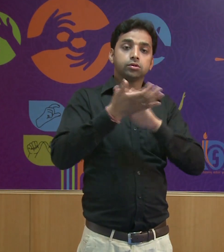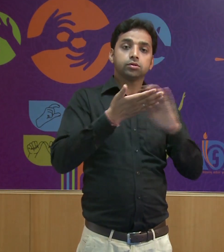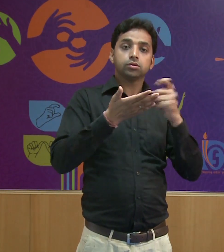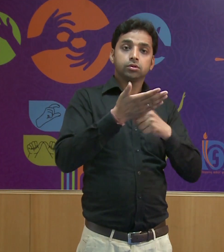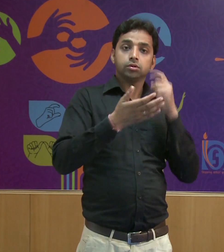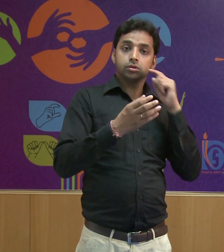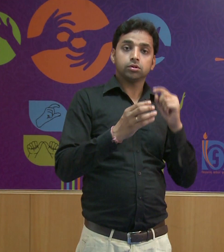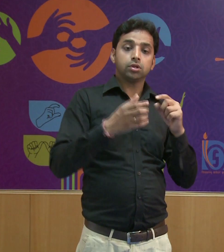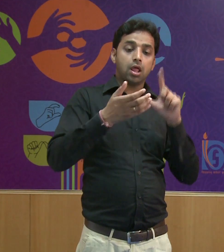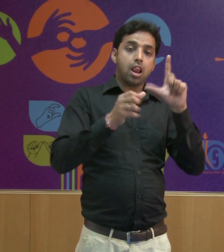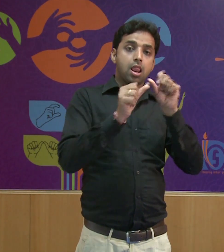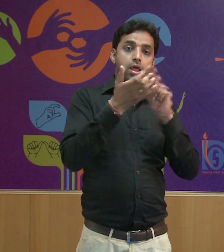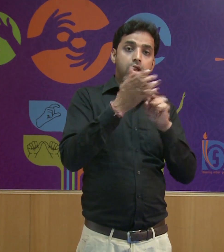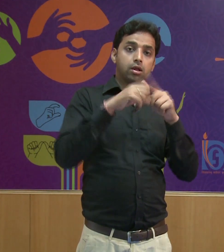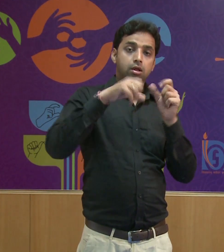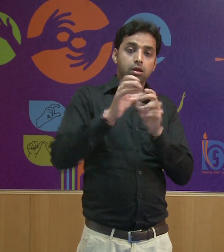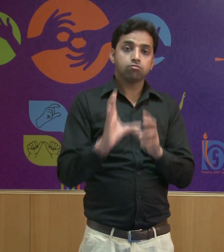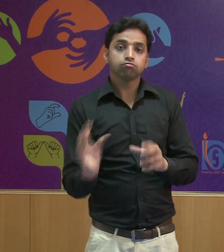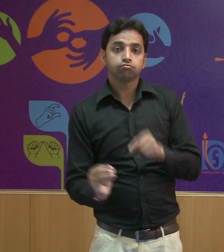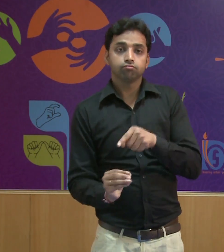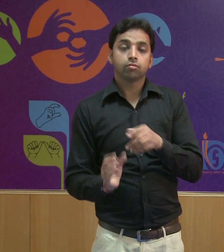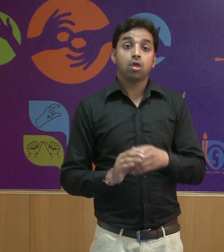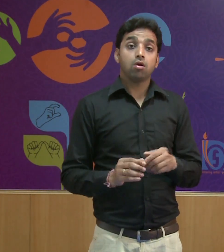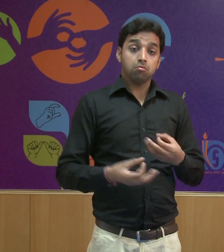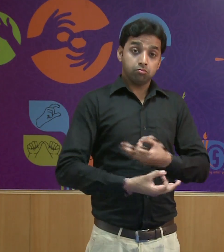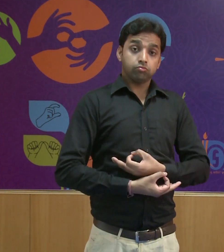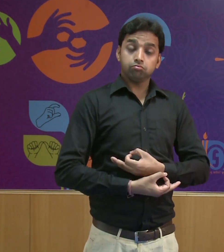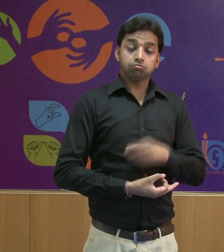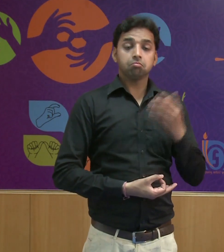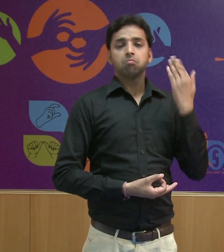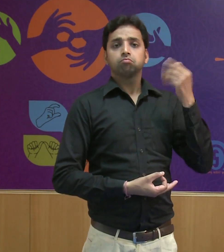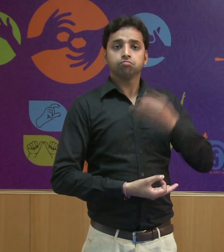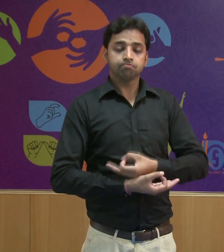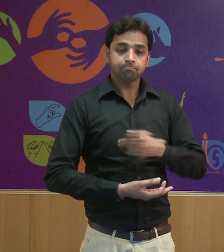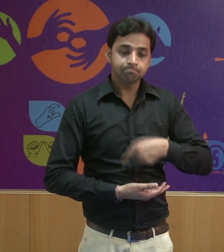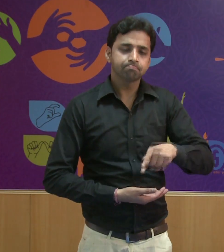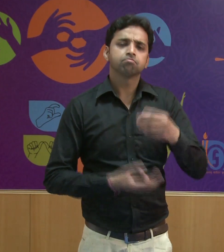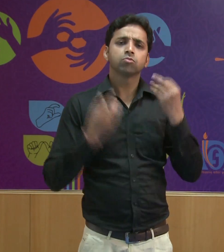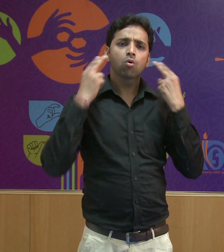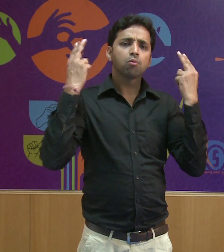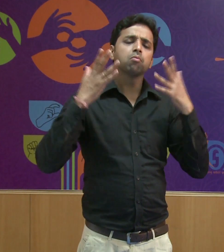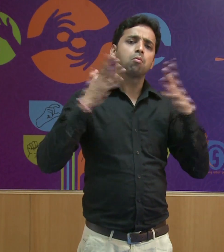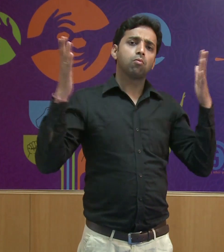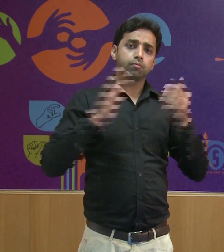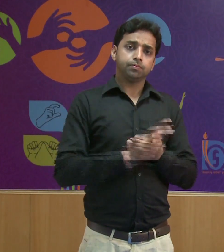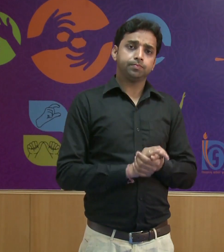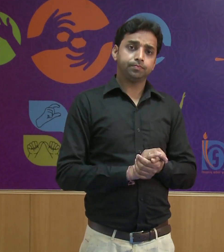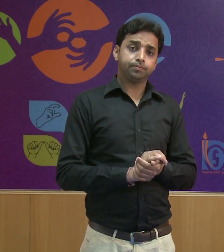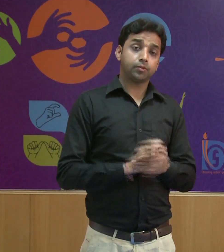Buddhism became very popular and Pali became their language.